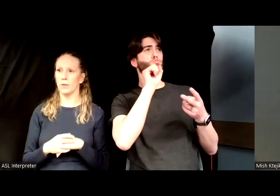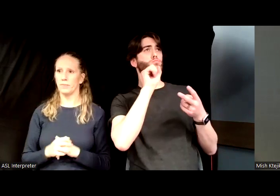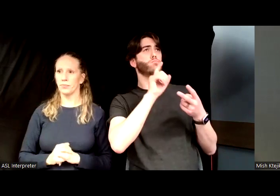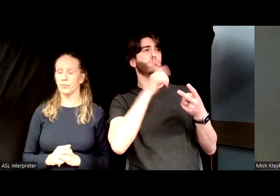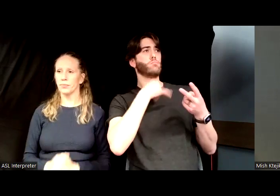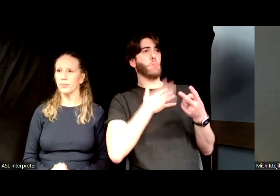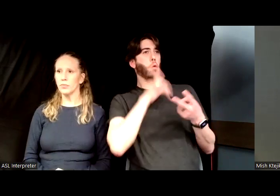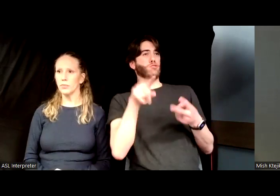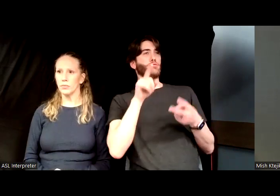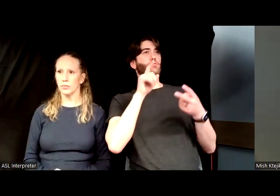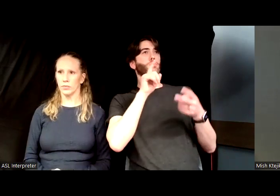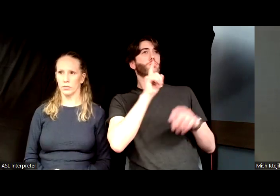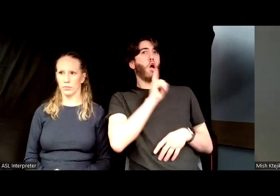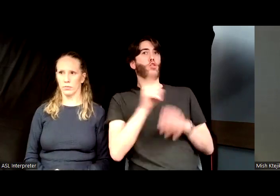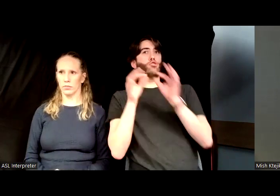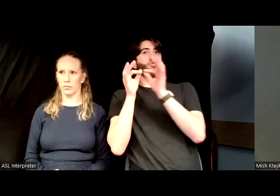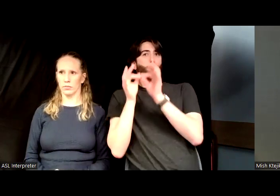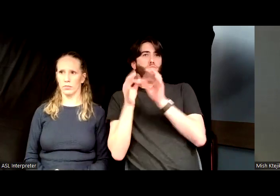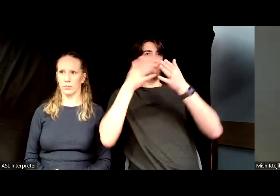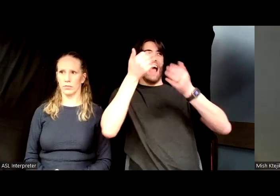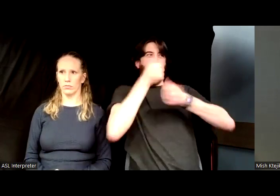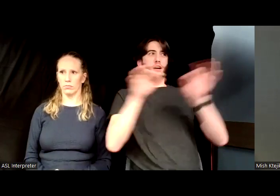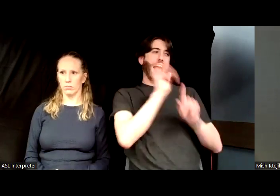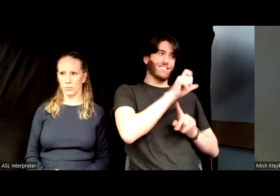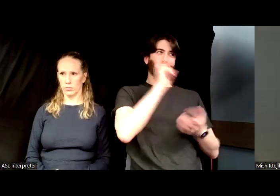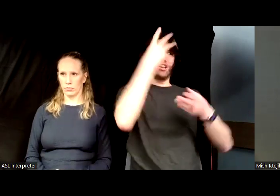Okay, this is Jack. So my question is,